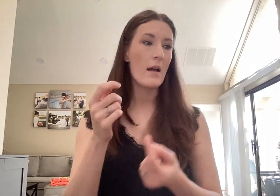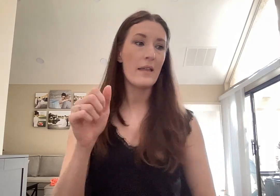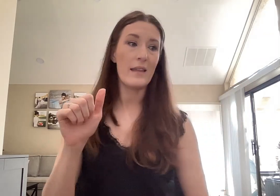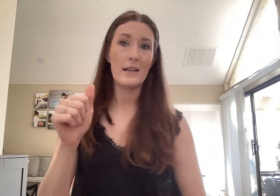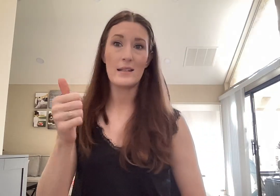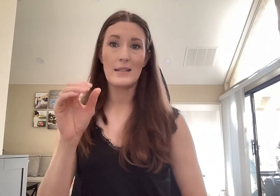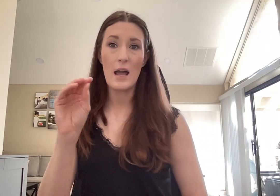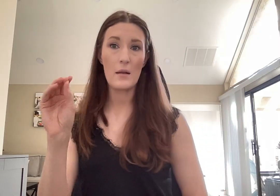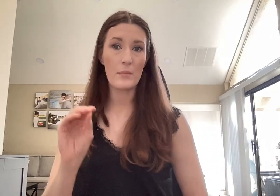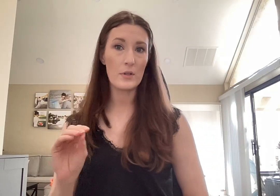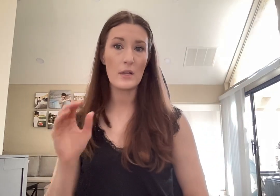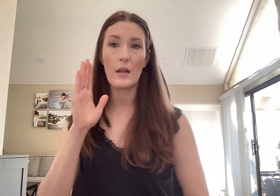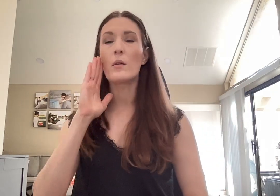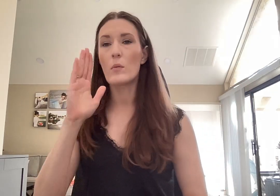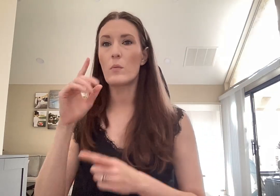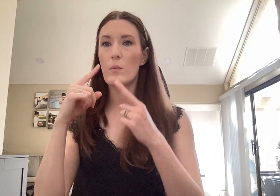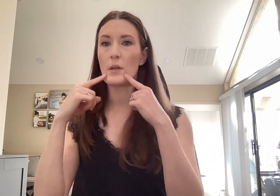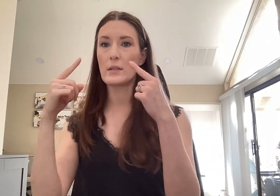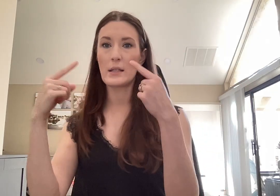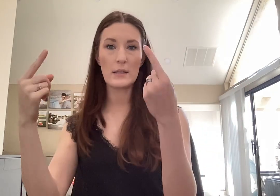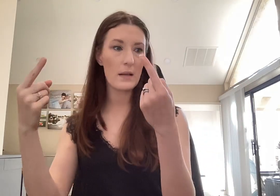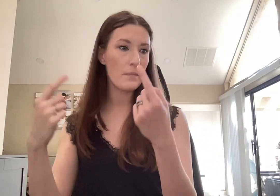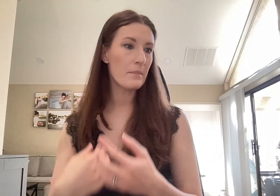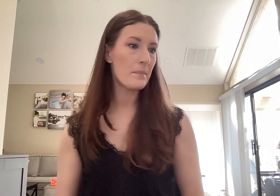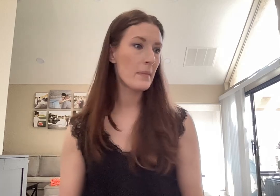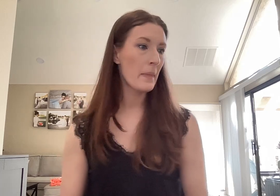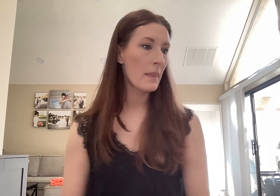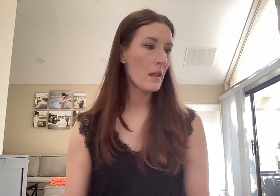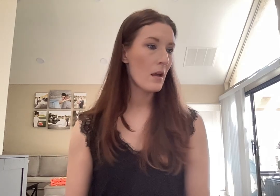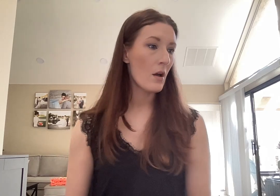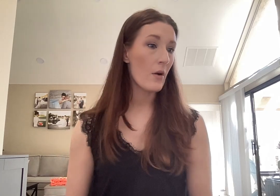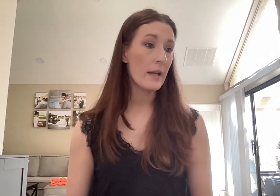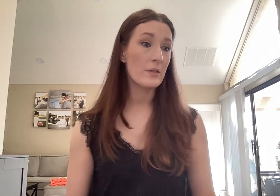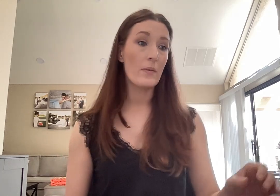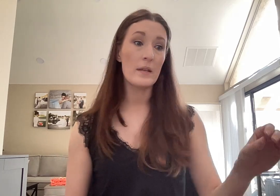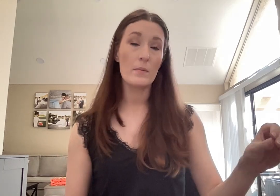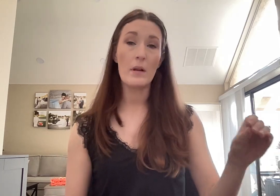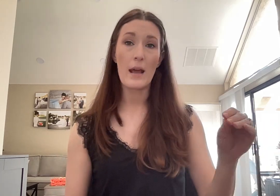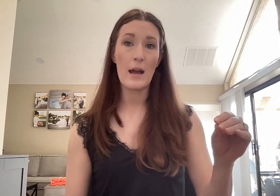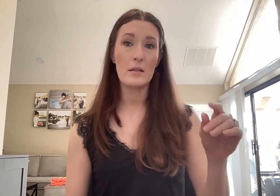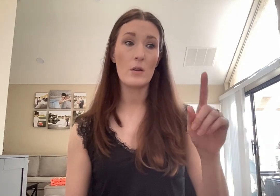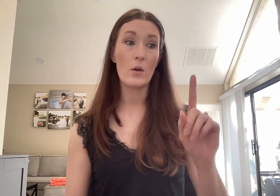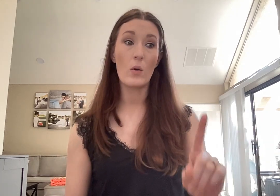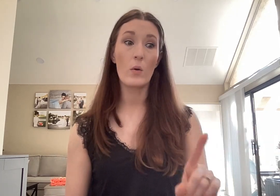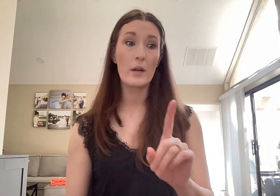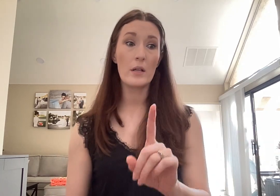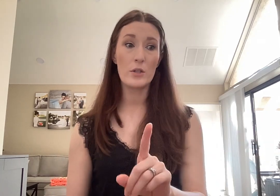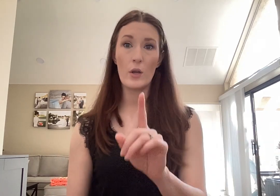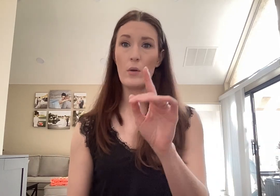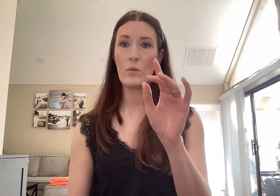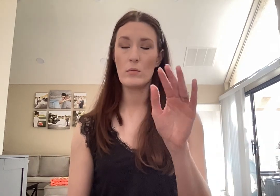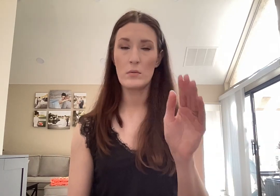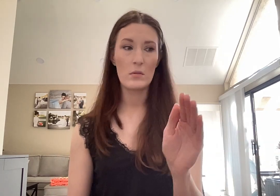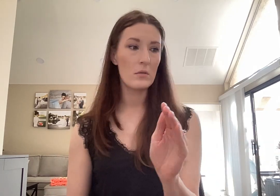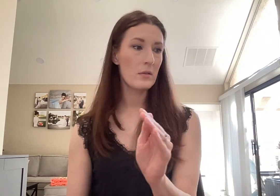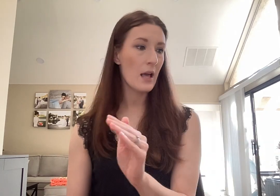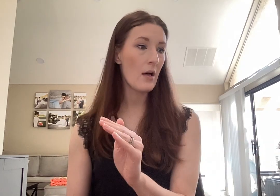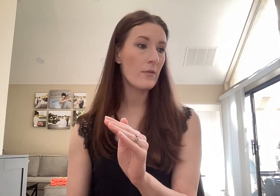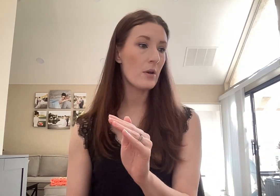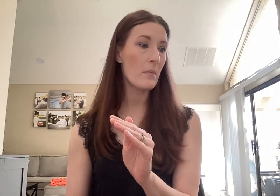and then 10% will succeed. Okay, so this one has, according to California